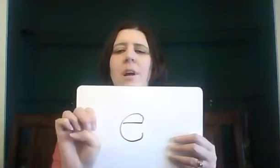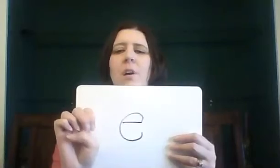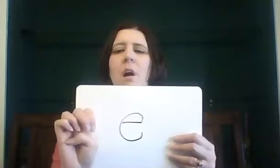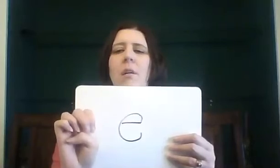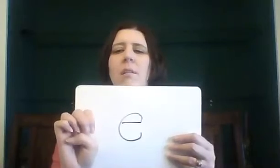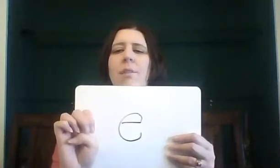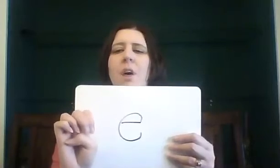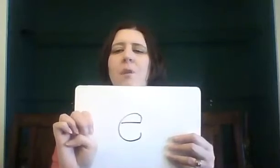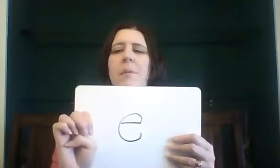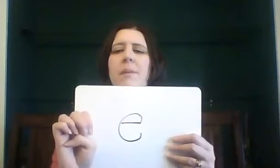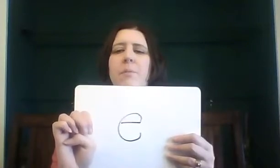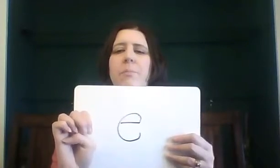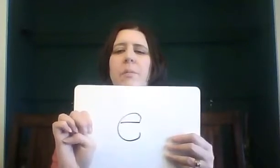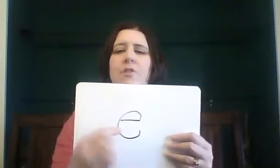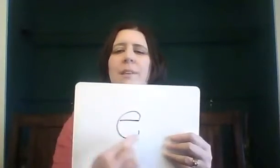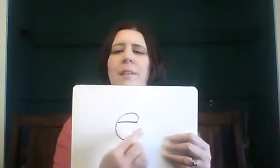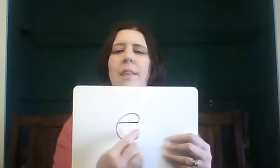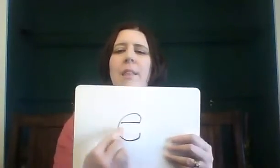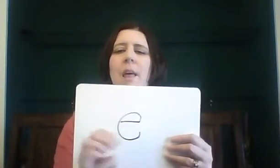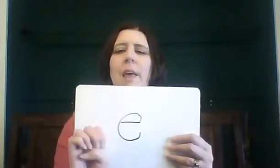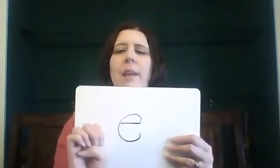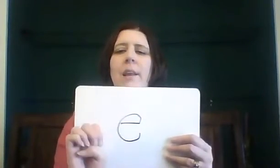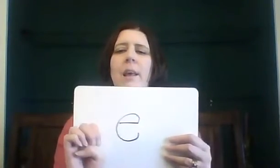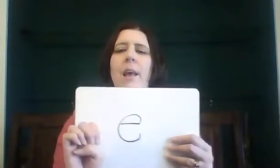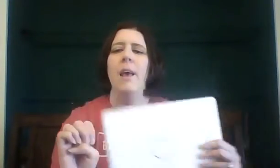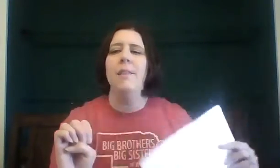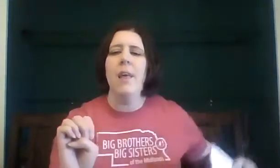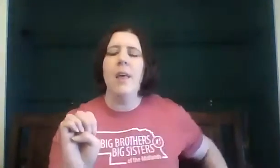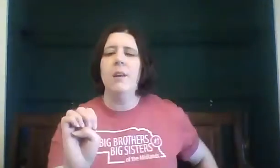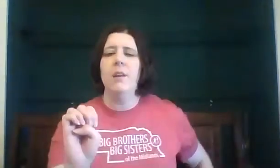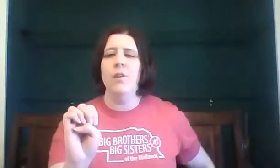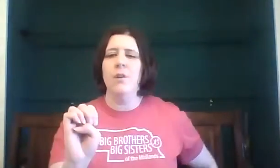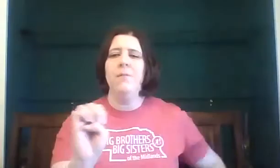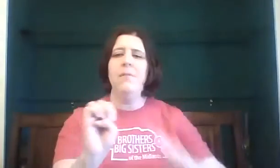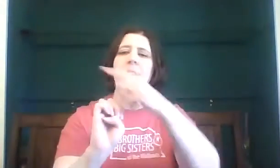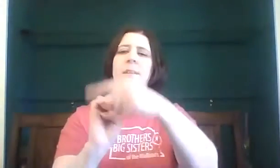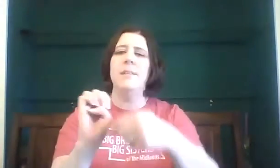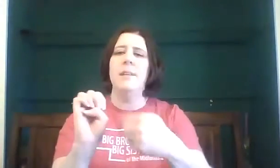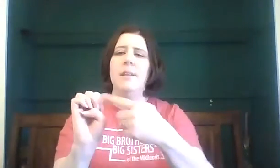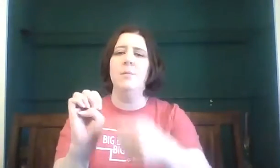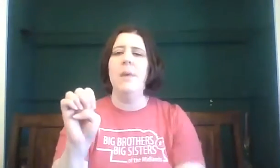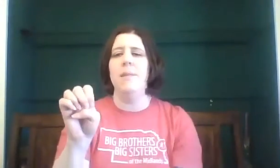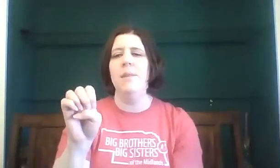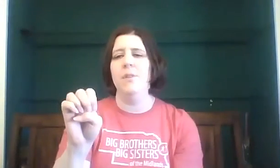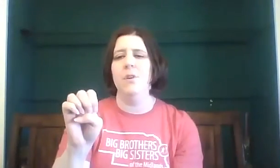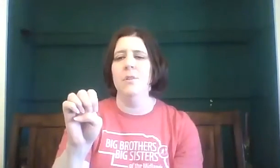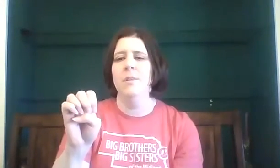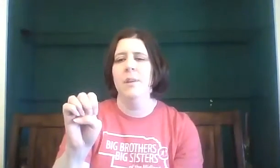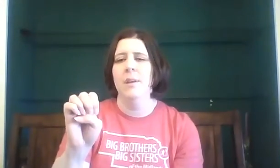here our thumb is just like the line, and then your fist is making the circle.